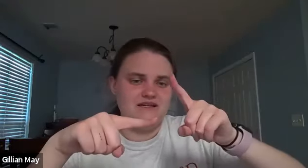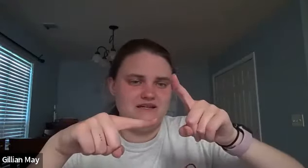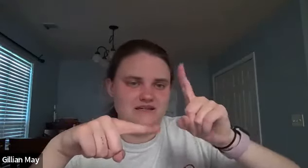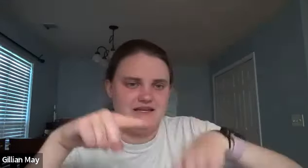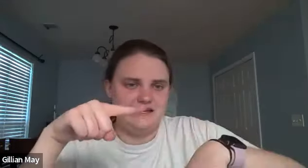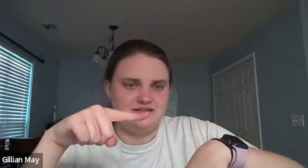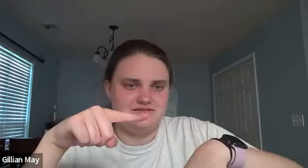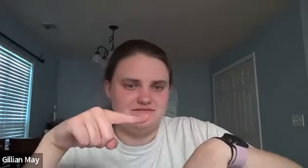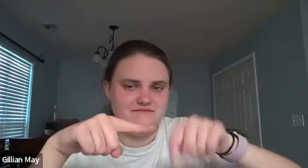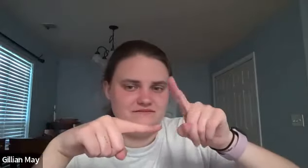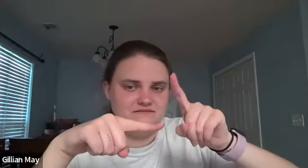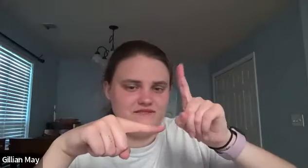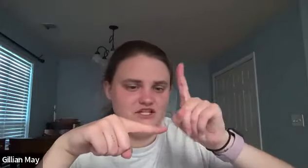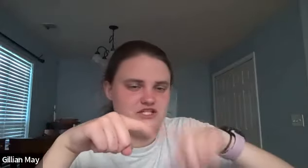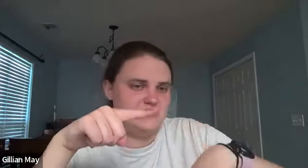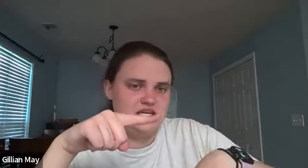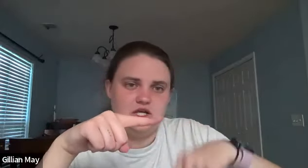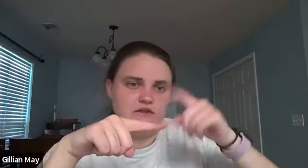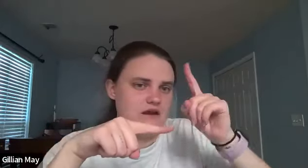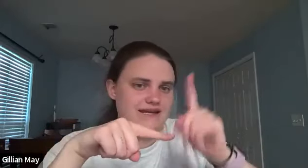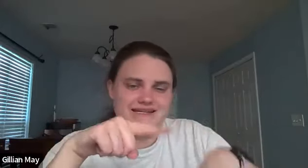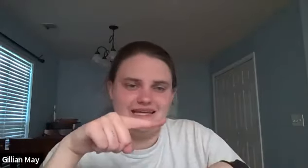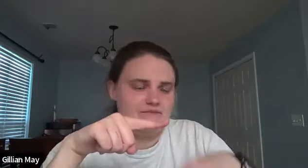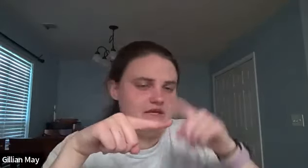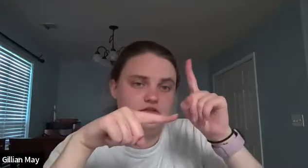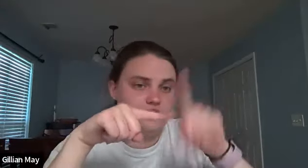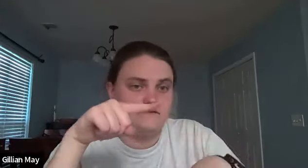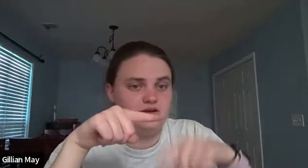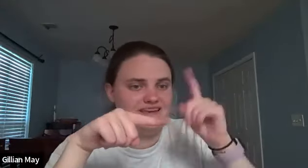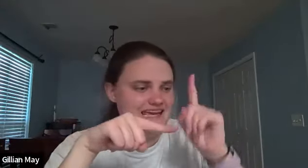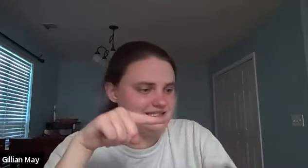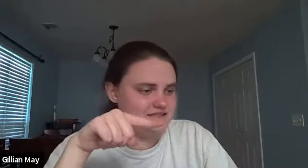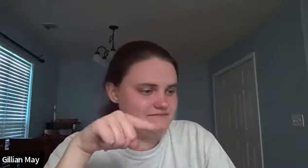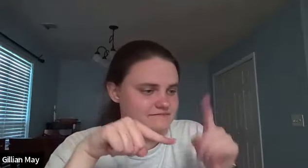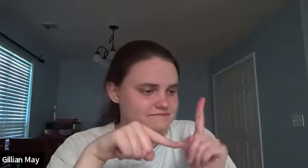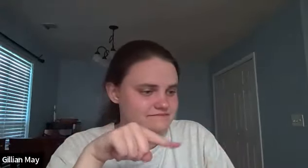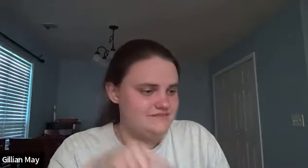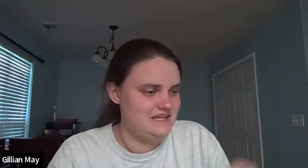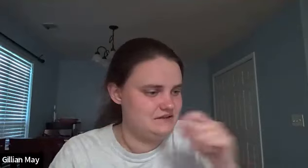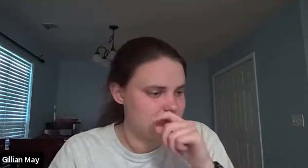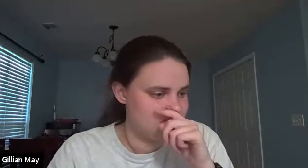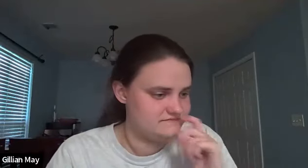be can't. It's like you just hit your other hand, can't, your other finger, can't.